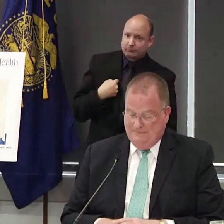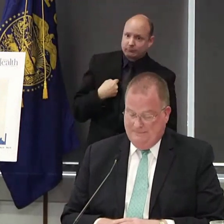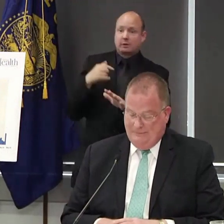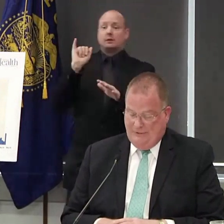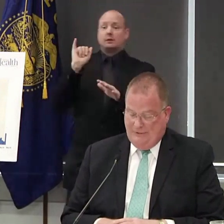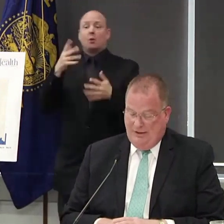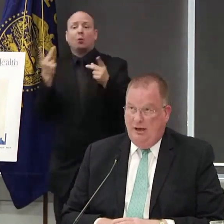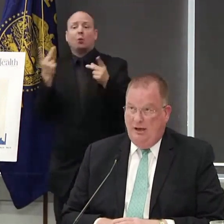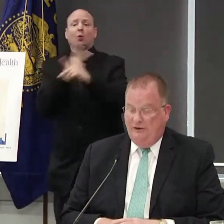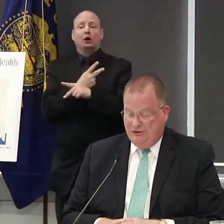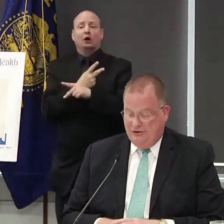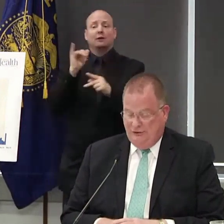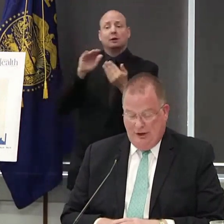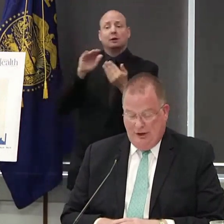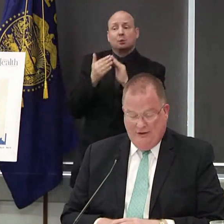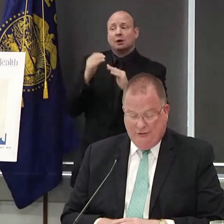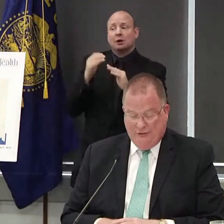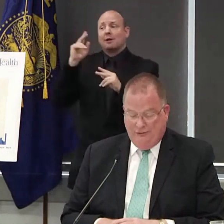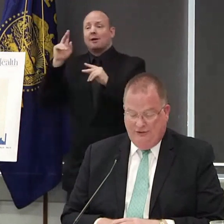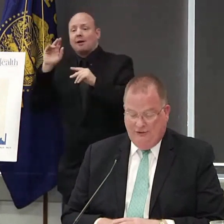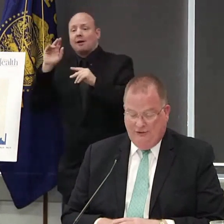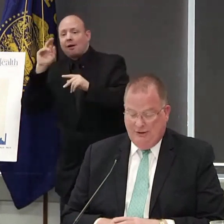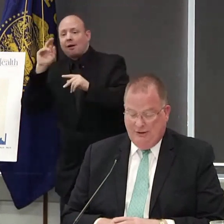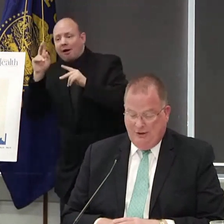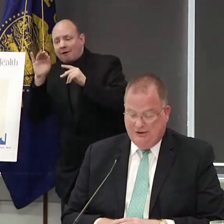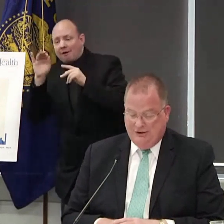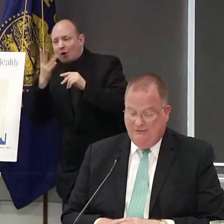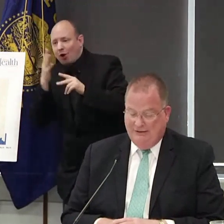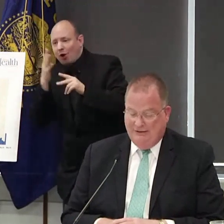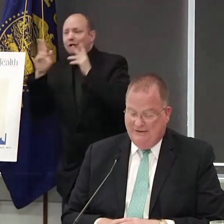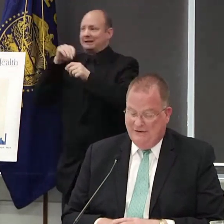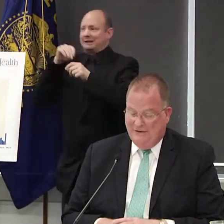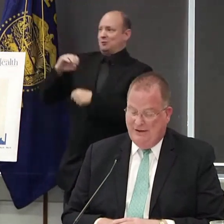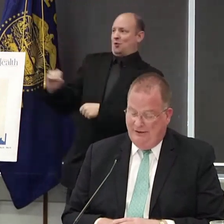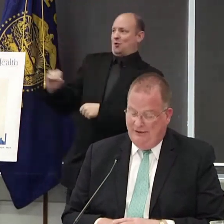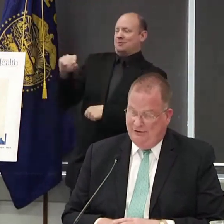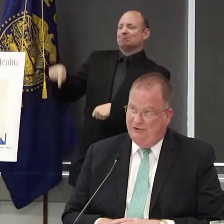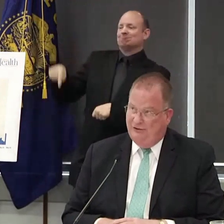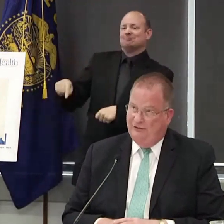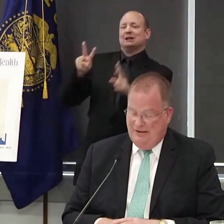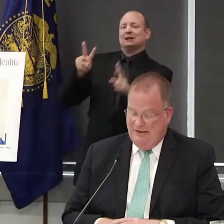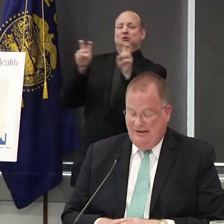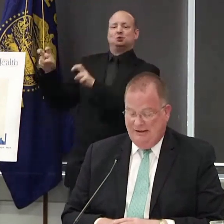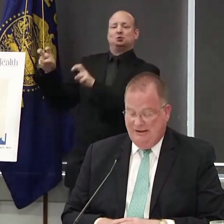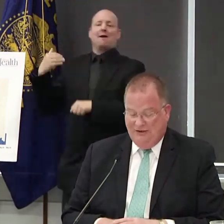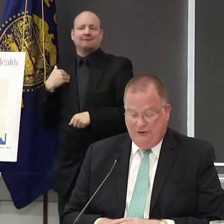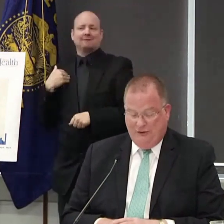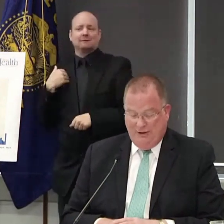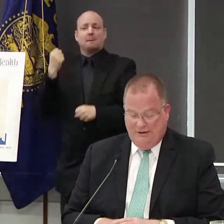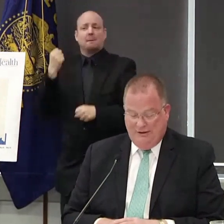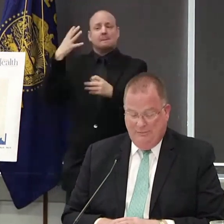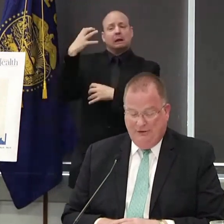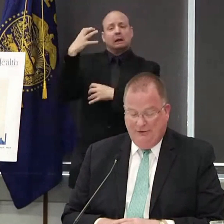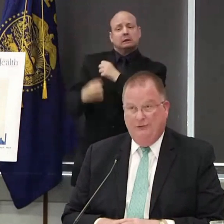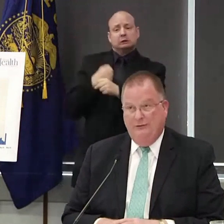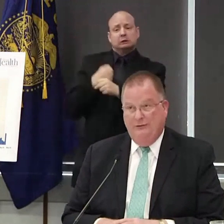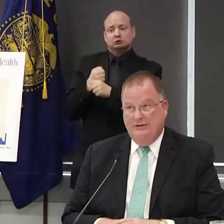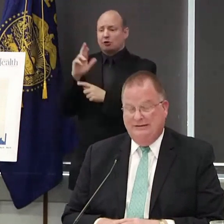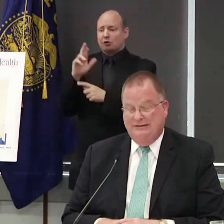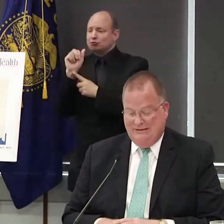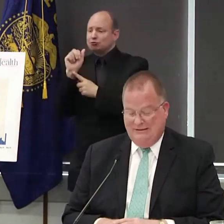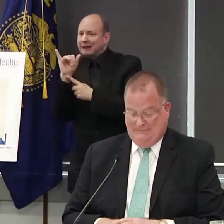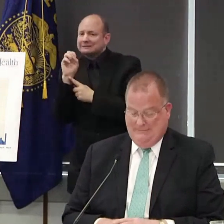Oregon. A centuries-long history of racism and oppression have led to the very health conditions that exacerbate the impacts